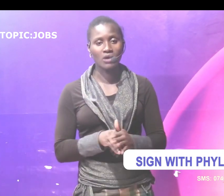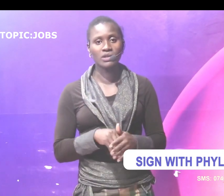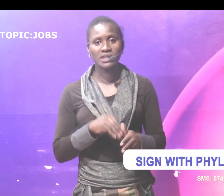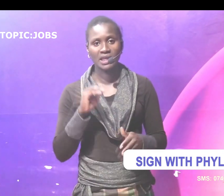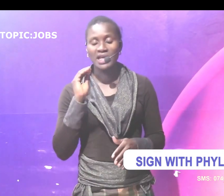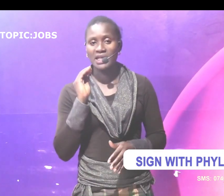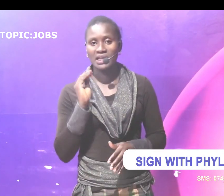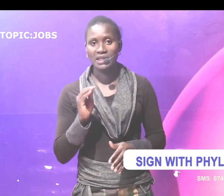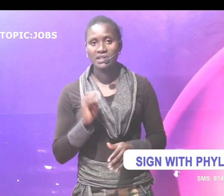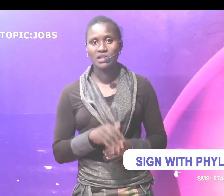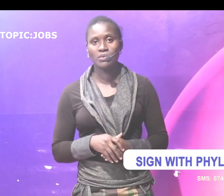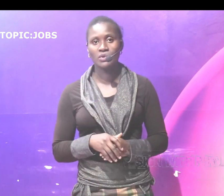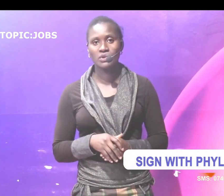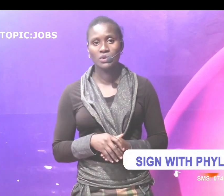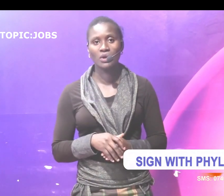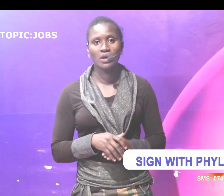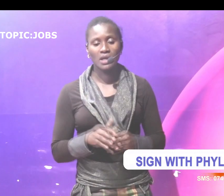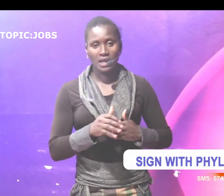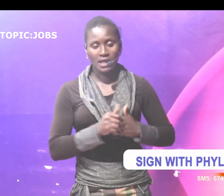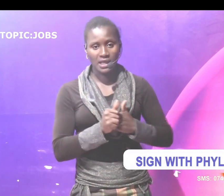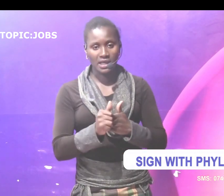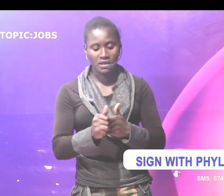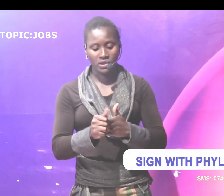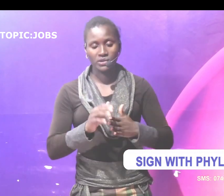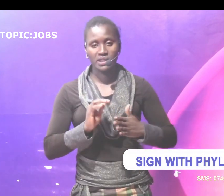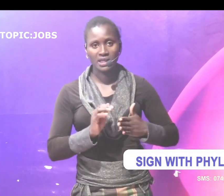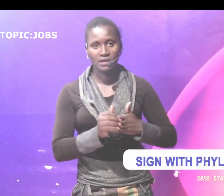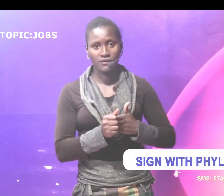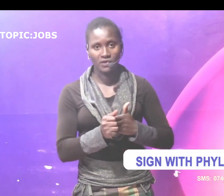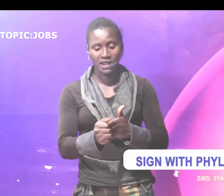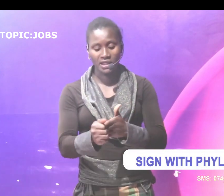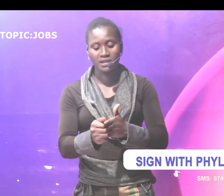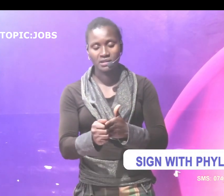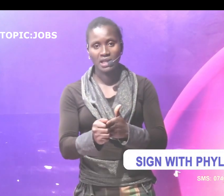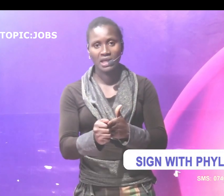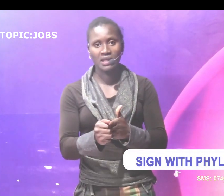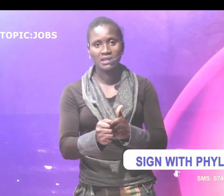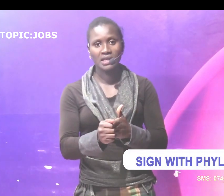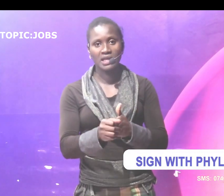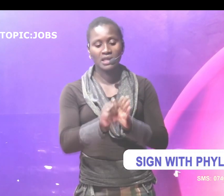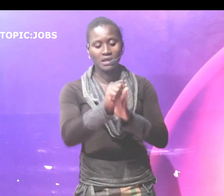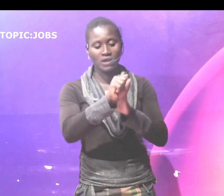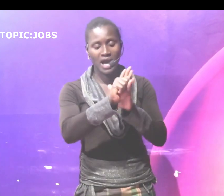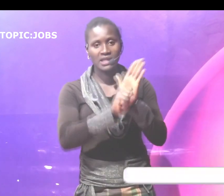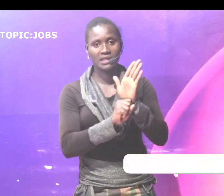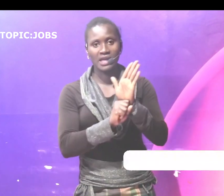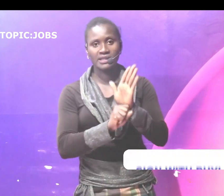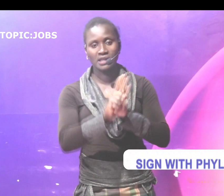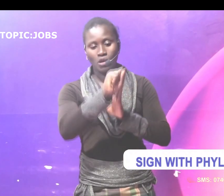sign leadership? So lead, you use the sign for lead, it is like this, and then you add an S,